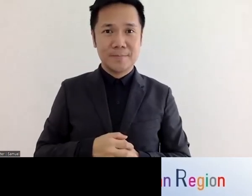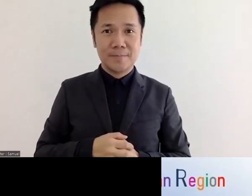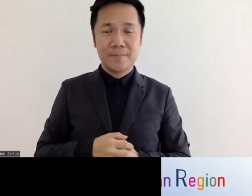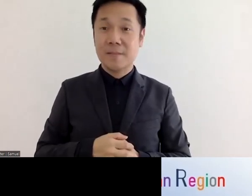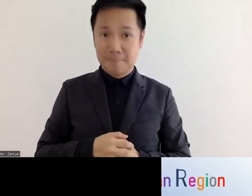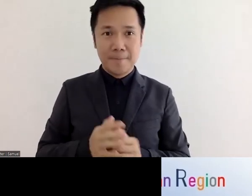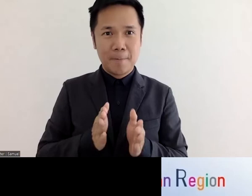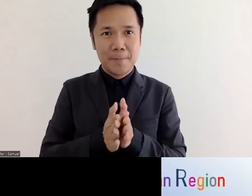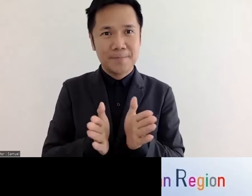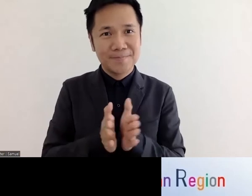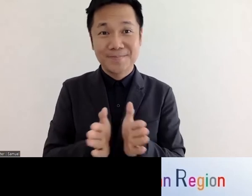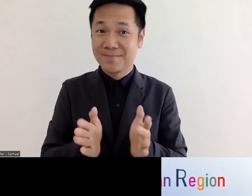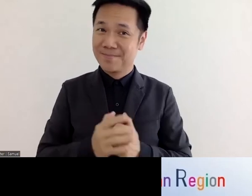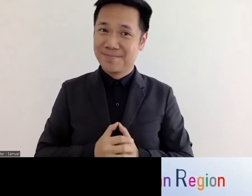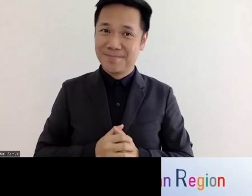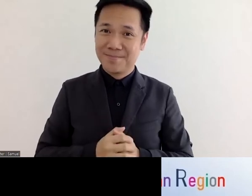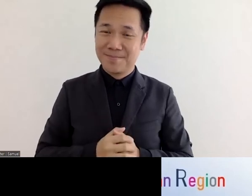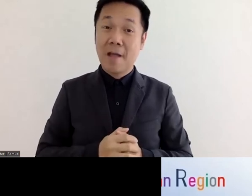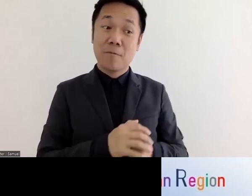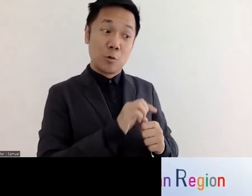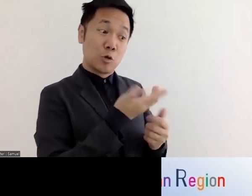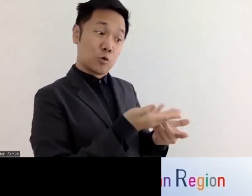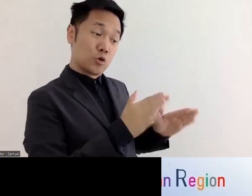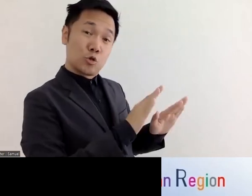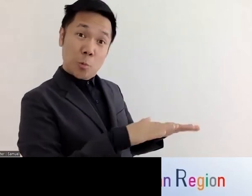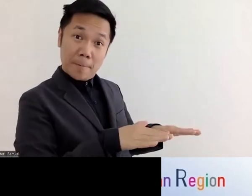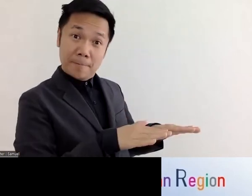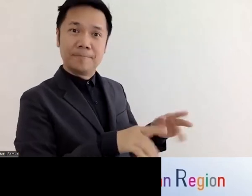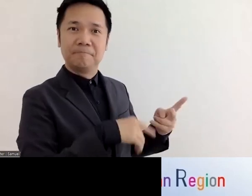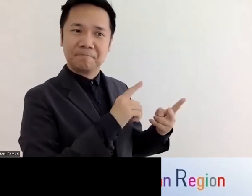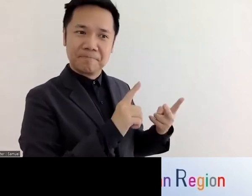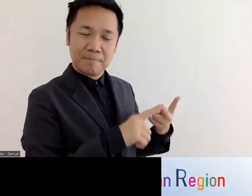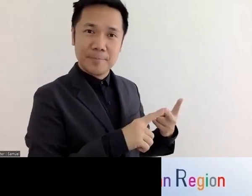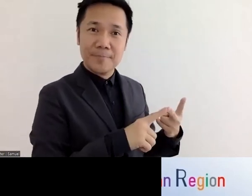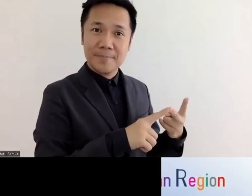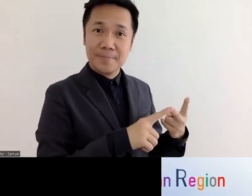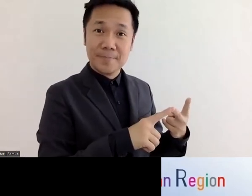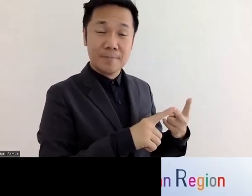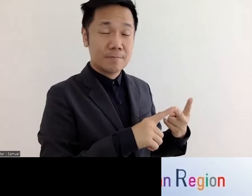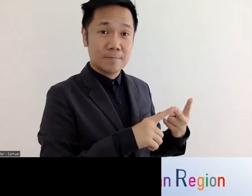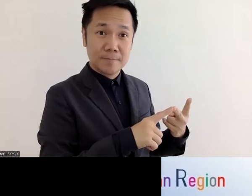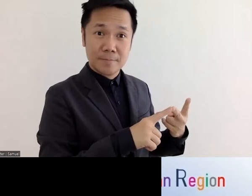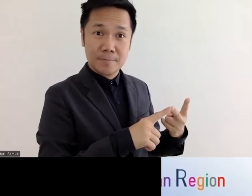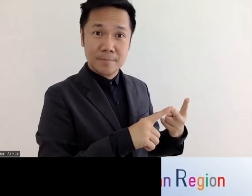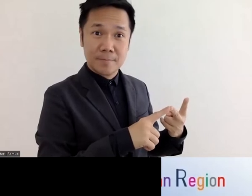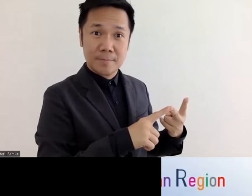speaking for children who are